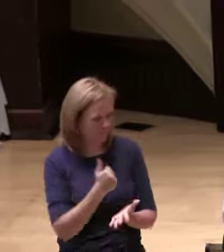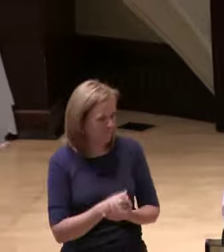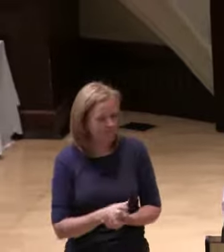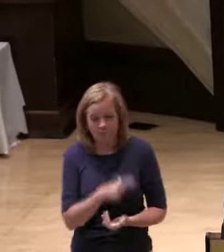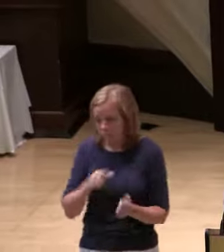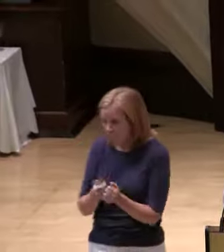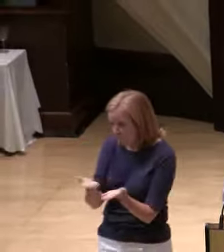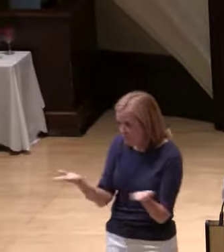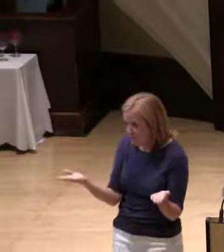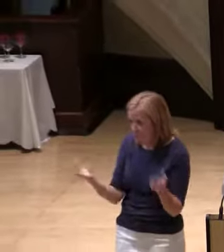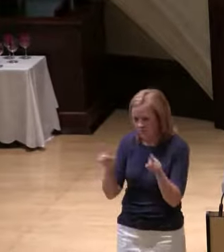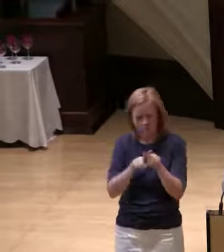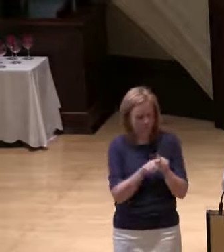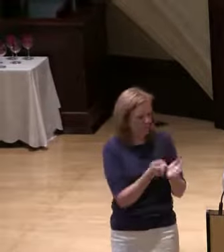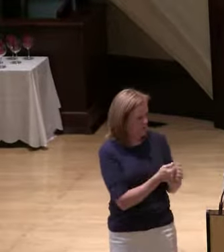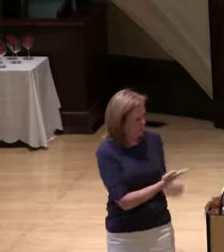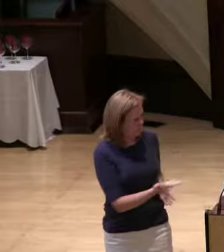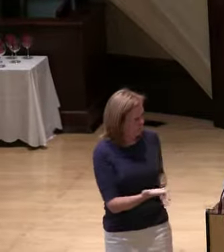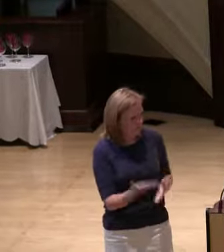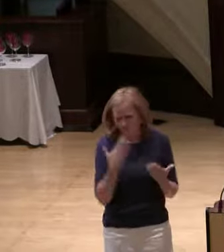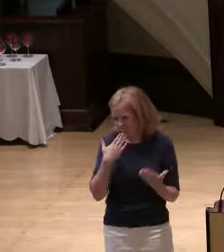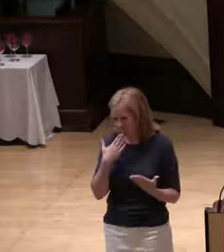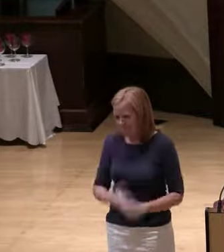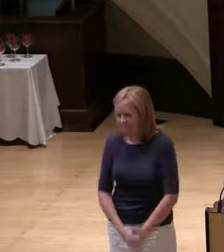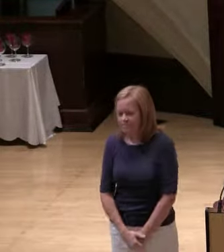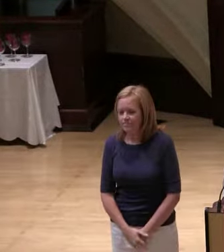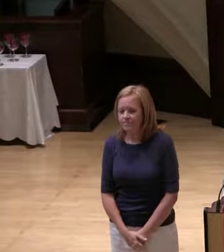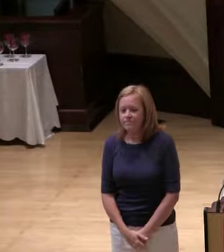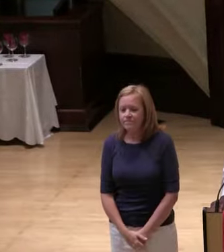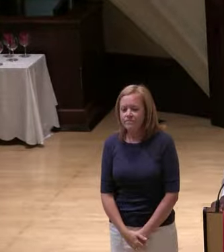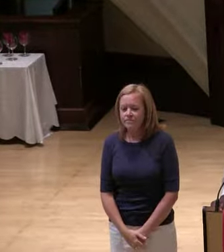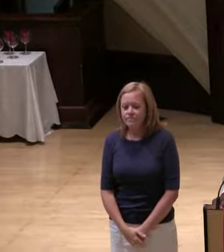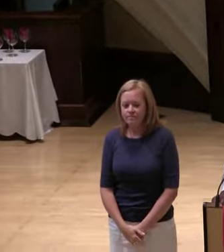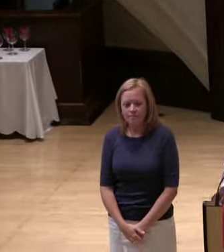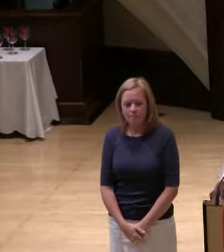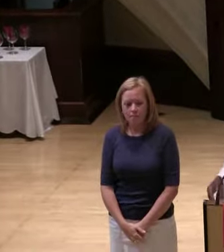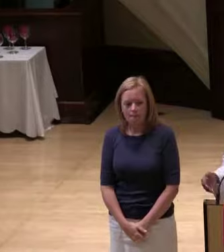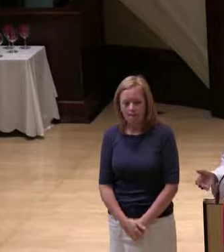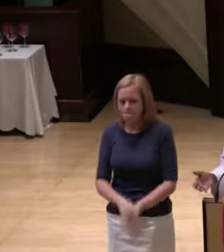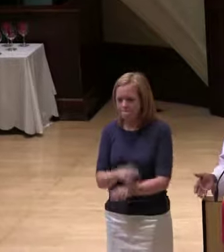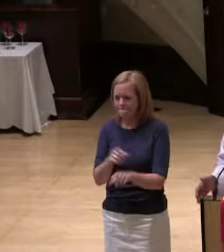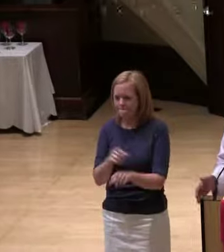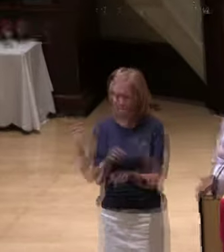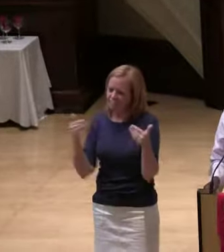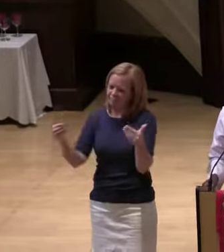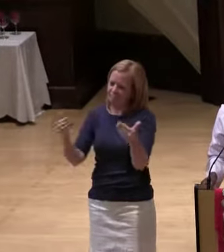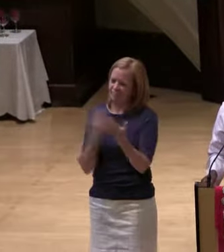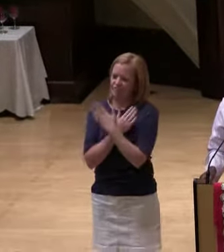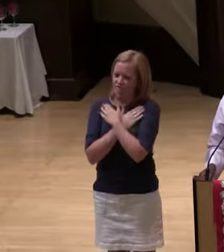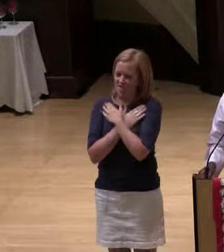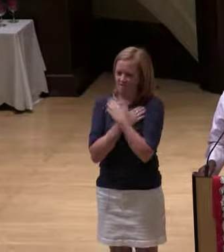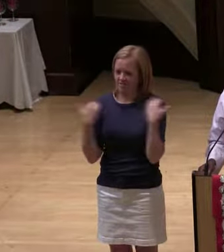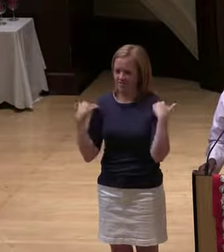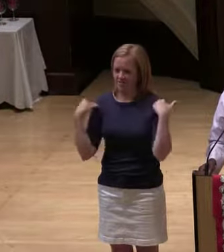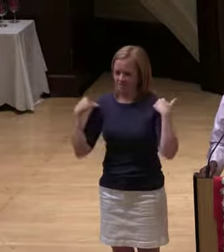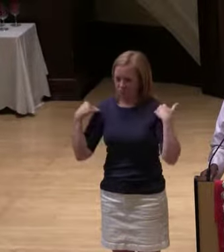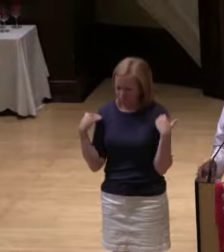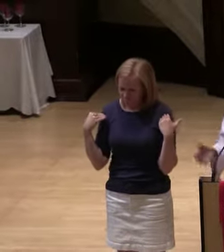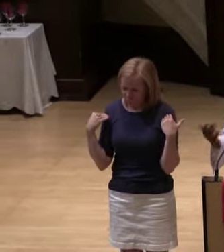The Lord be with you. Thank you. Just invite you to relax, drop your